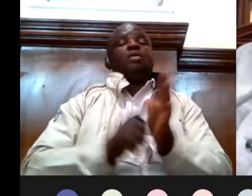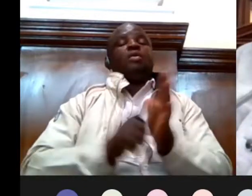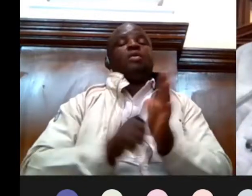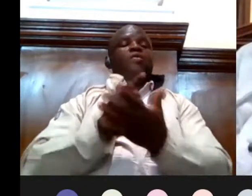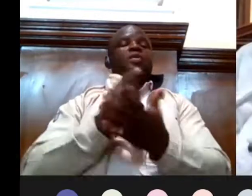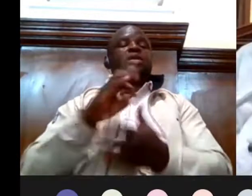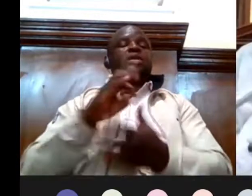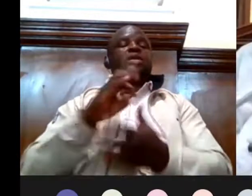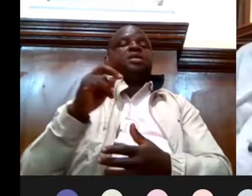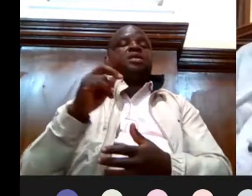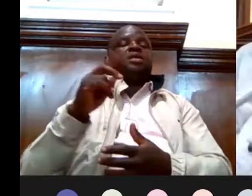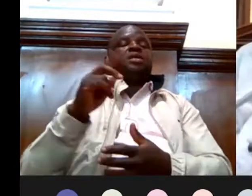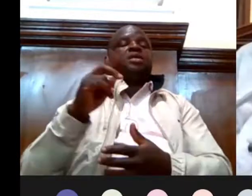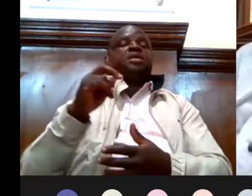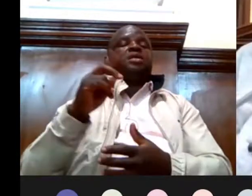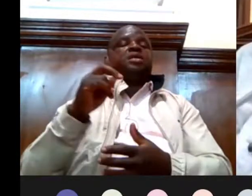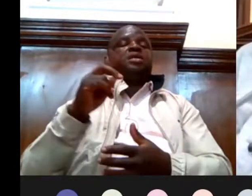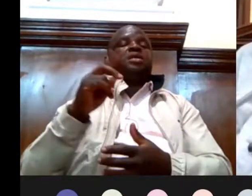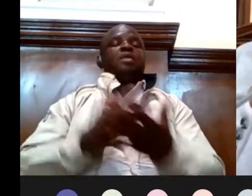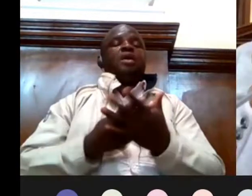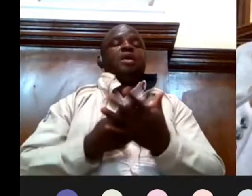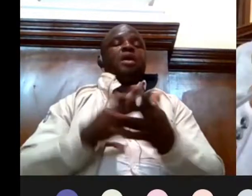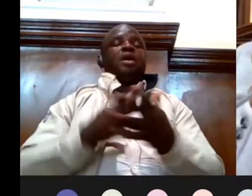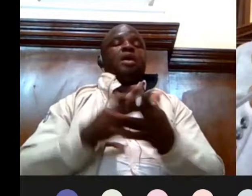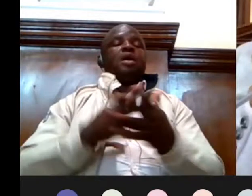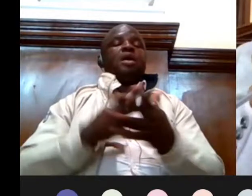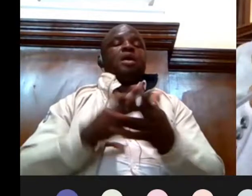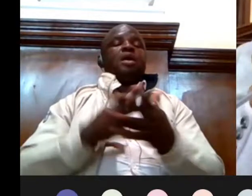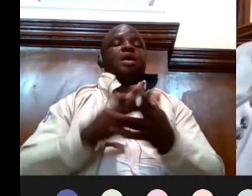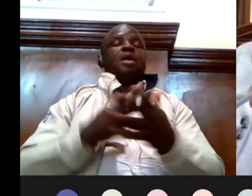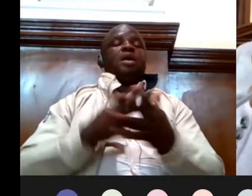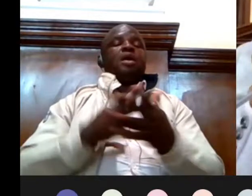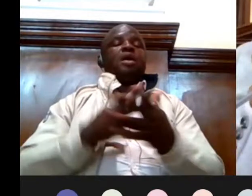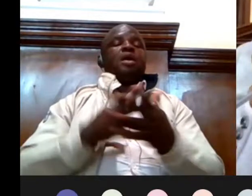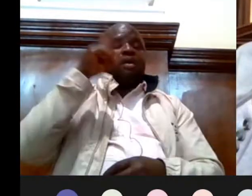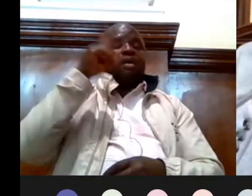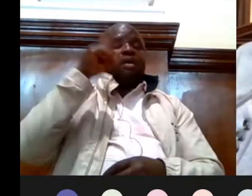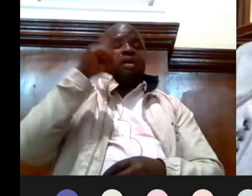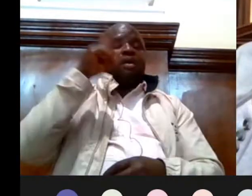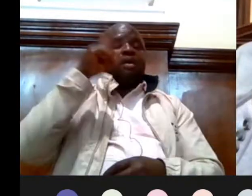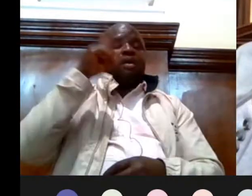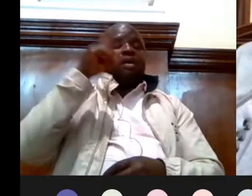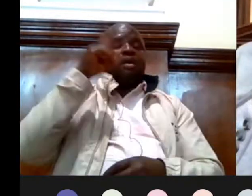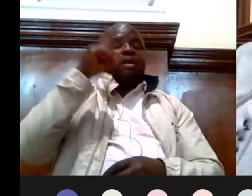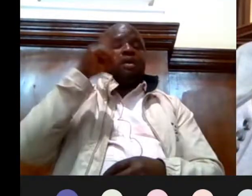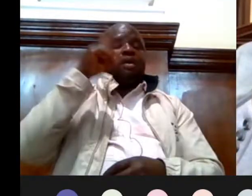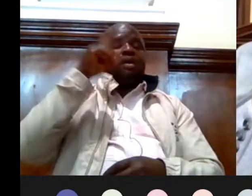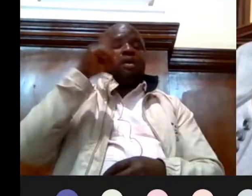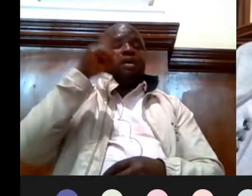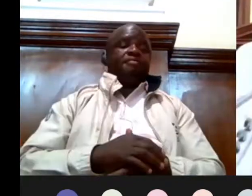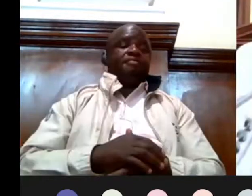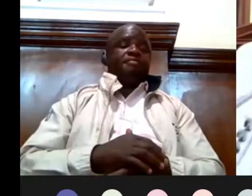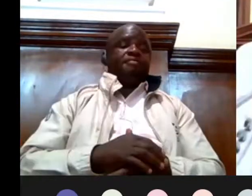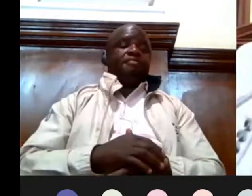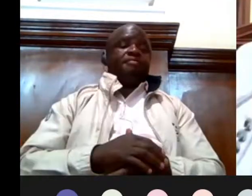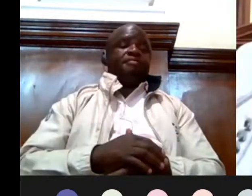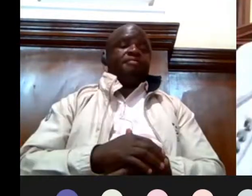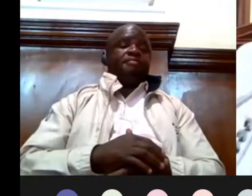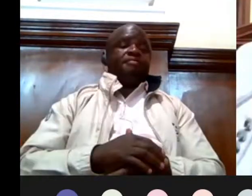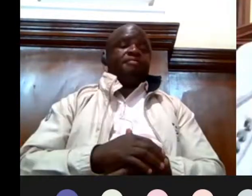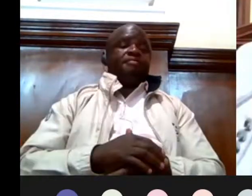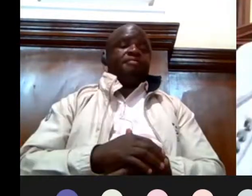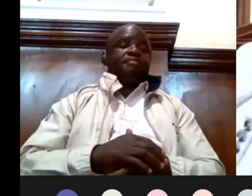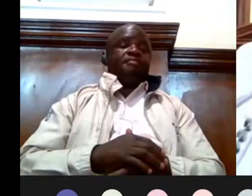they are allowed to enter the white areas during apartheid regime. This was a total